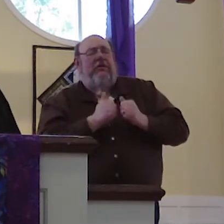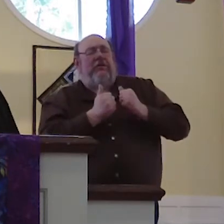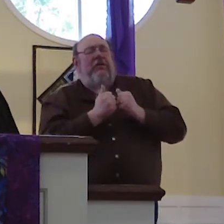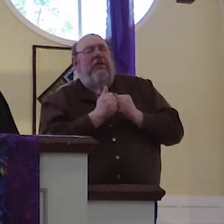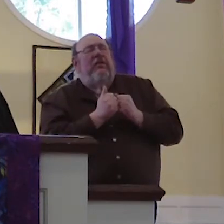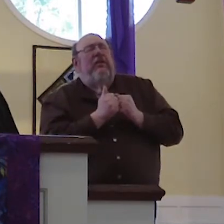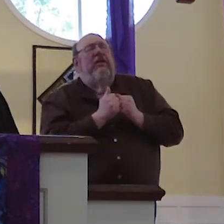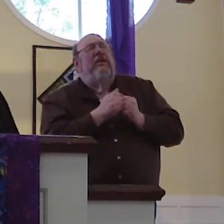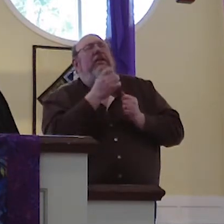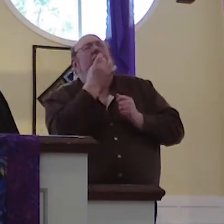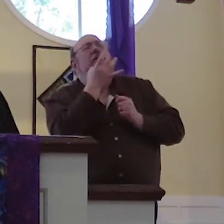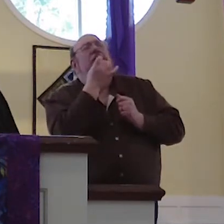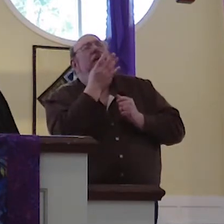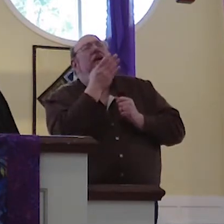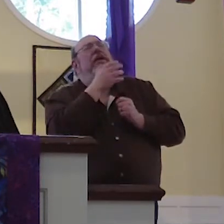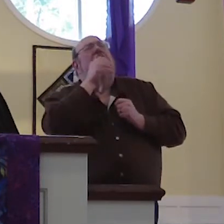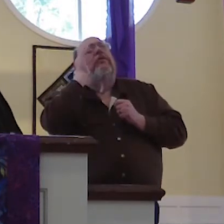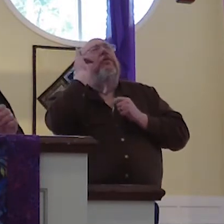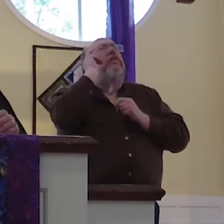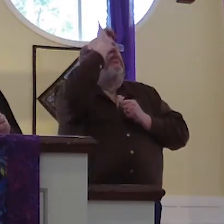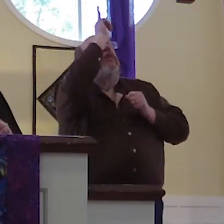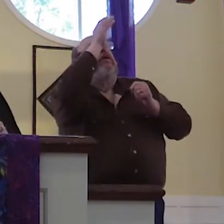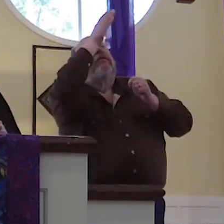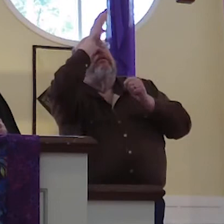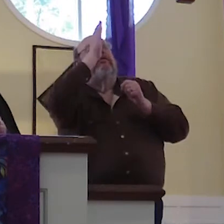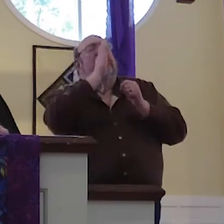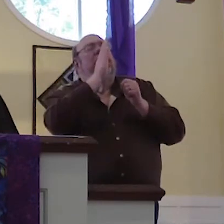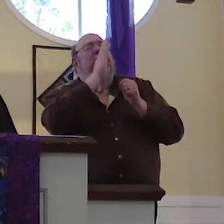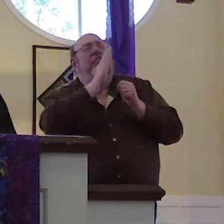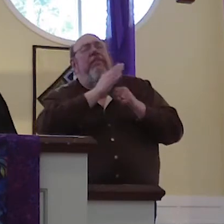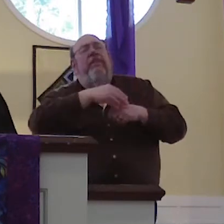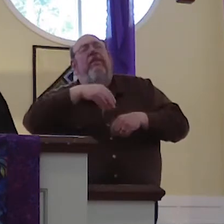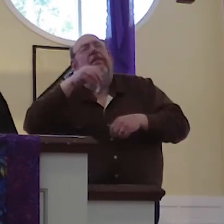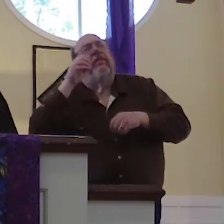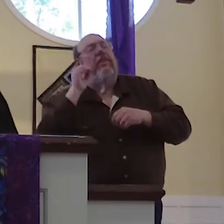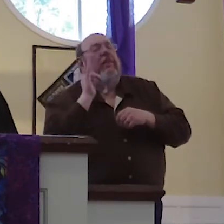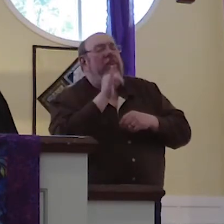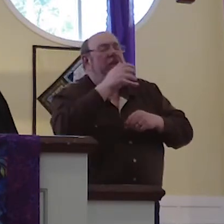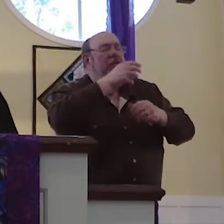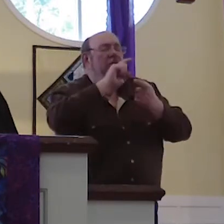with that God. And that, friends,